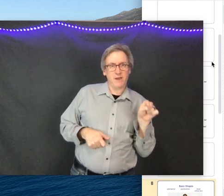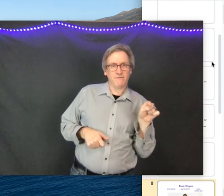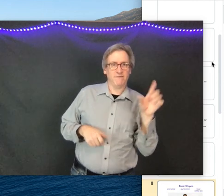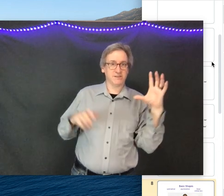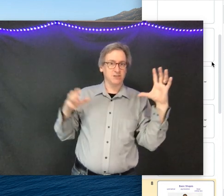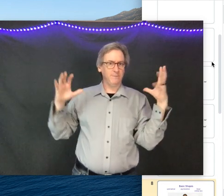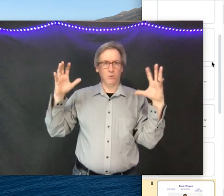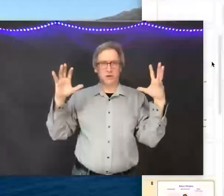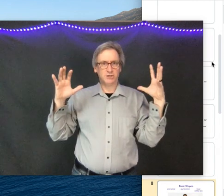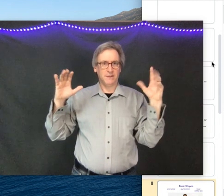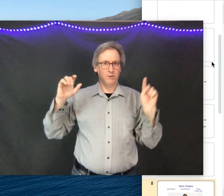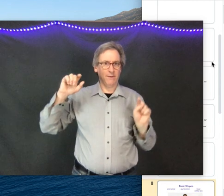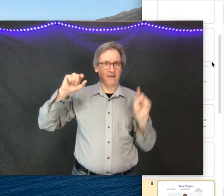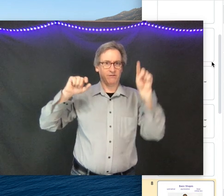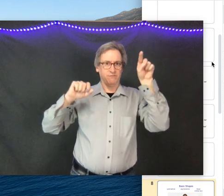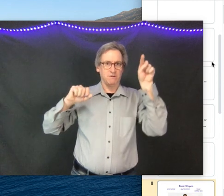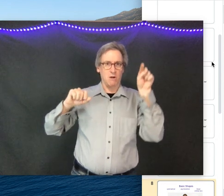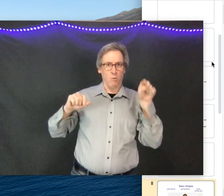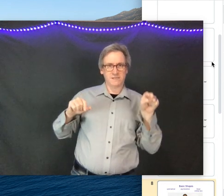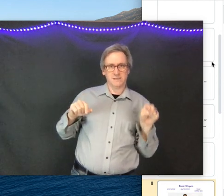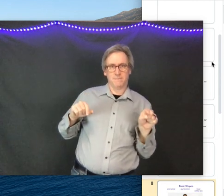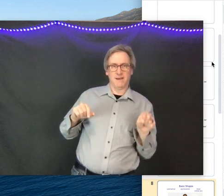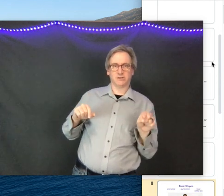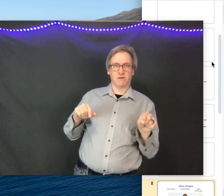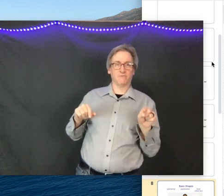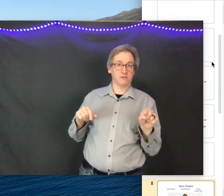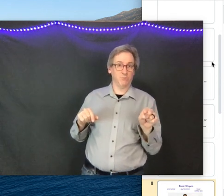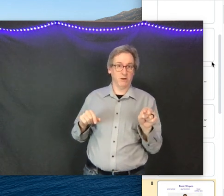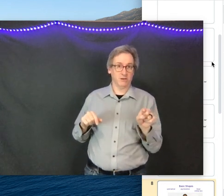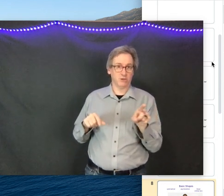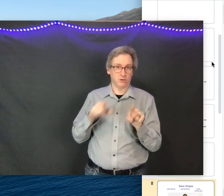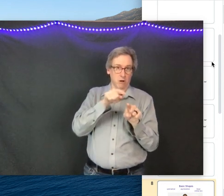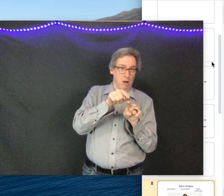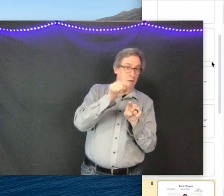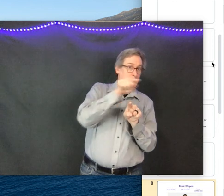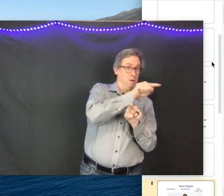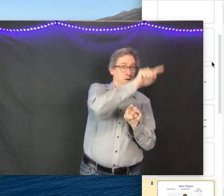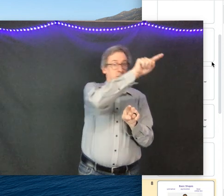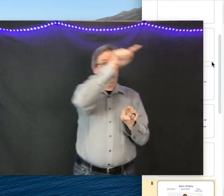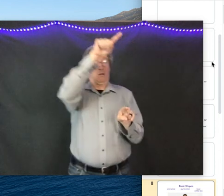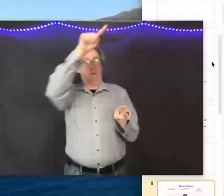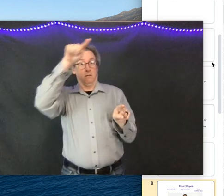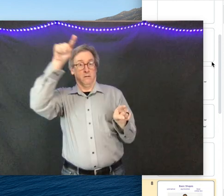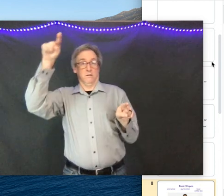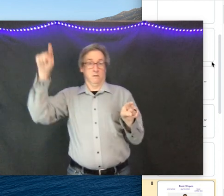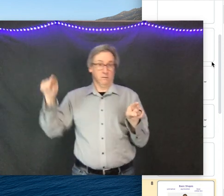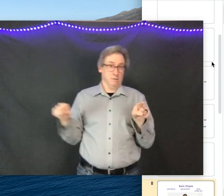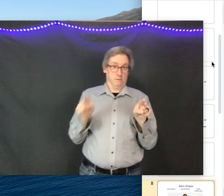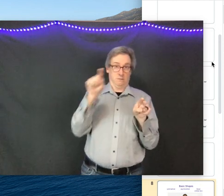Sometimes you have, if it's going to be a weird shape, you may have to figure out what's the best reference point to draw.